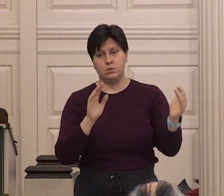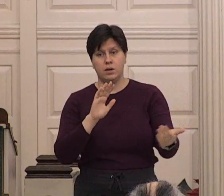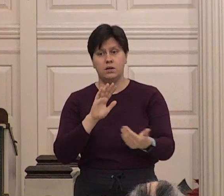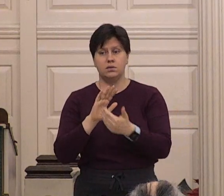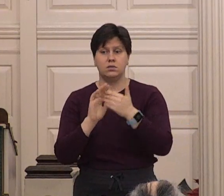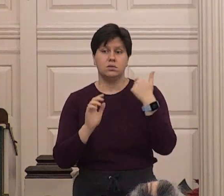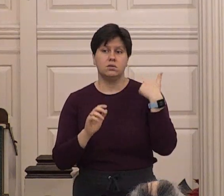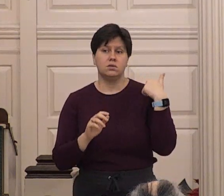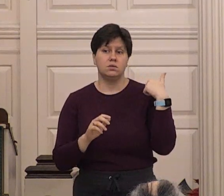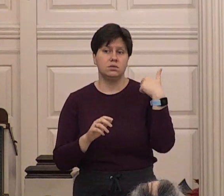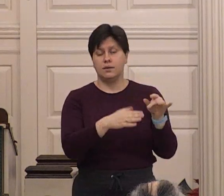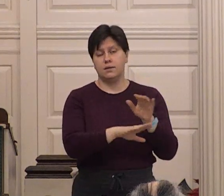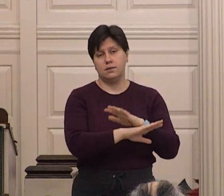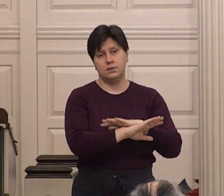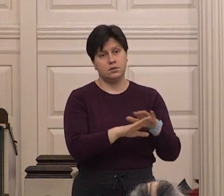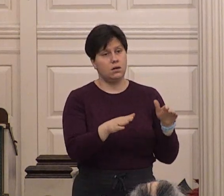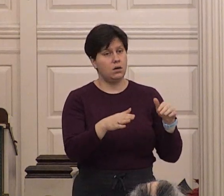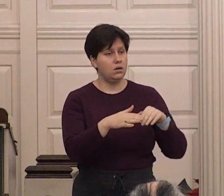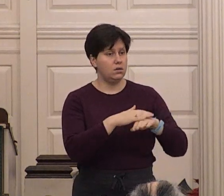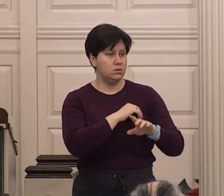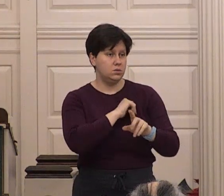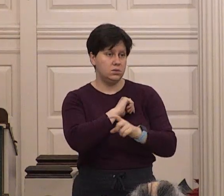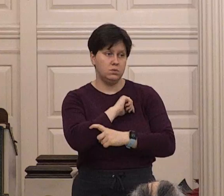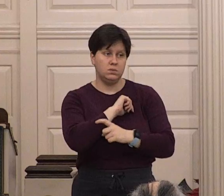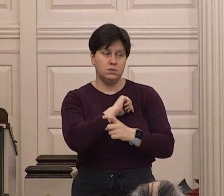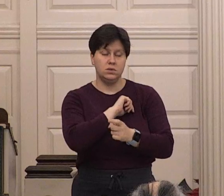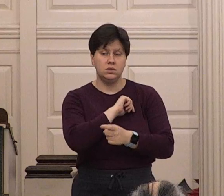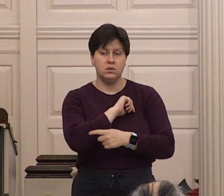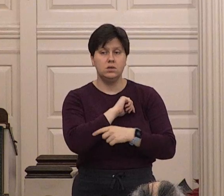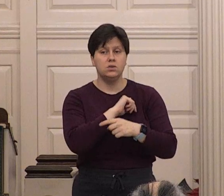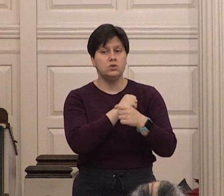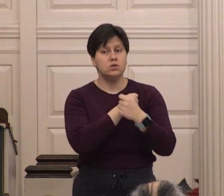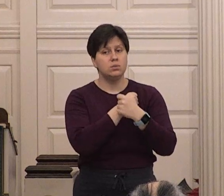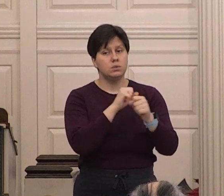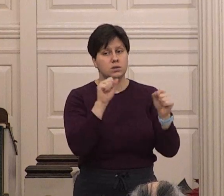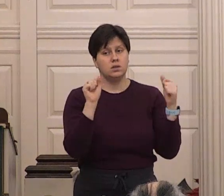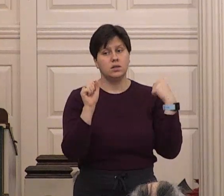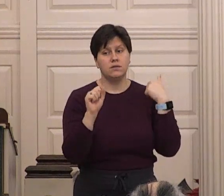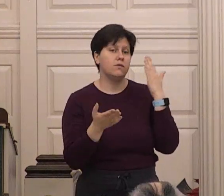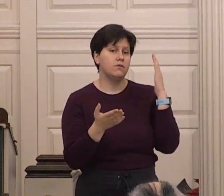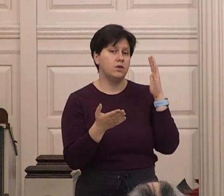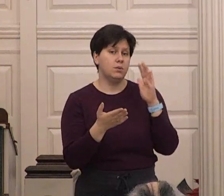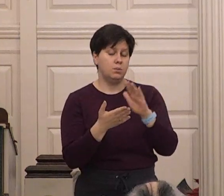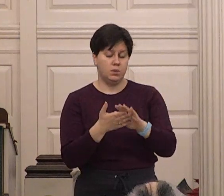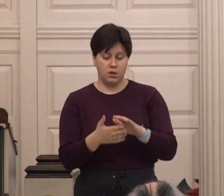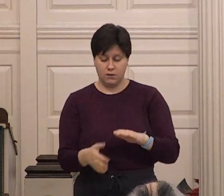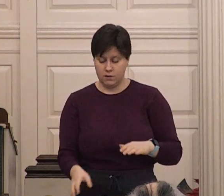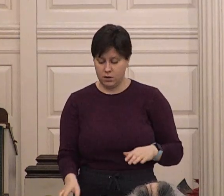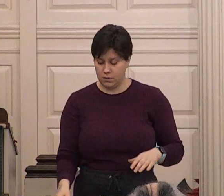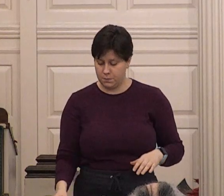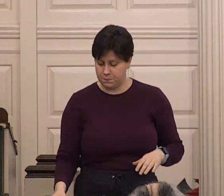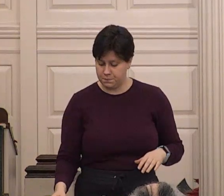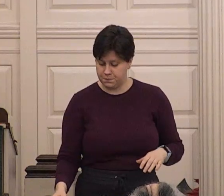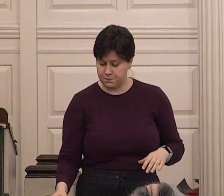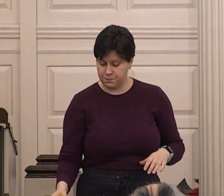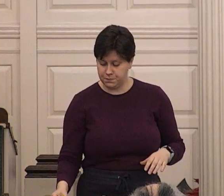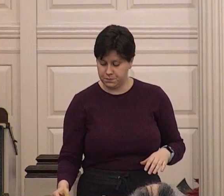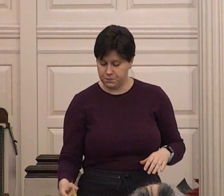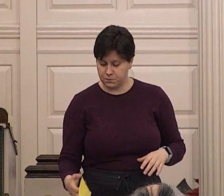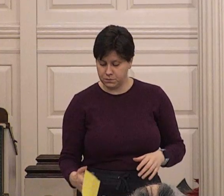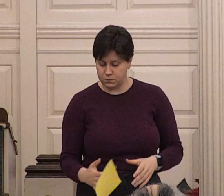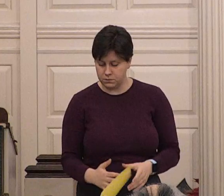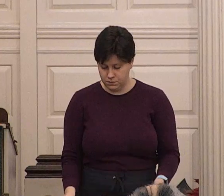forgive those who trespass against us. And lead us not into temptation, but deliver us from